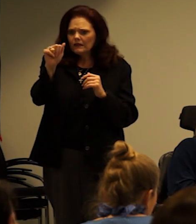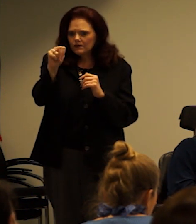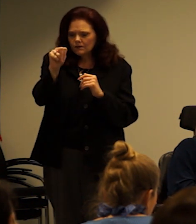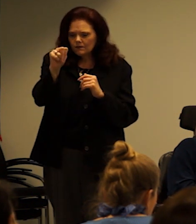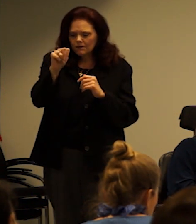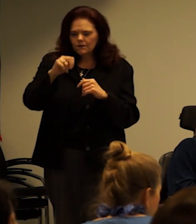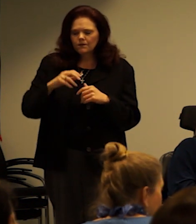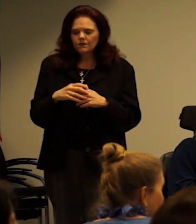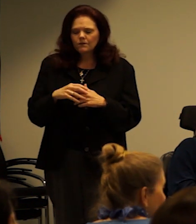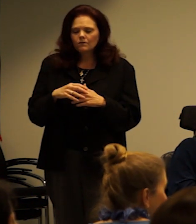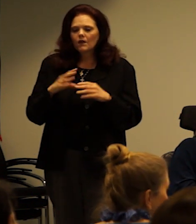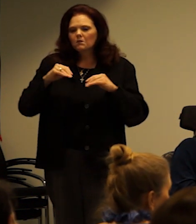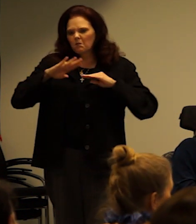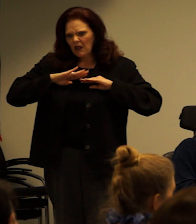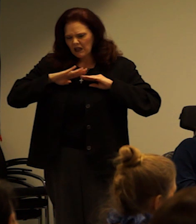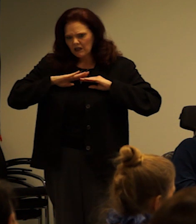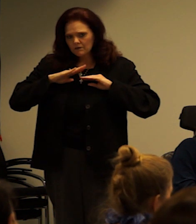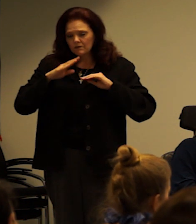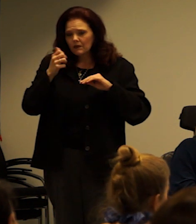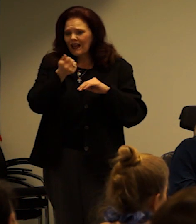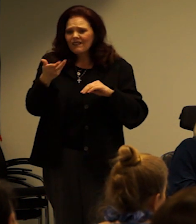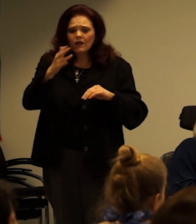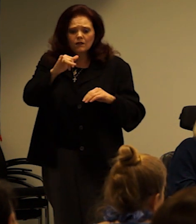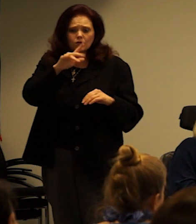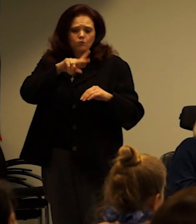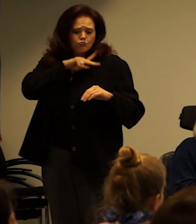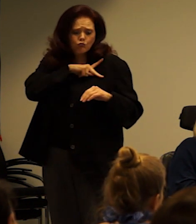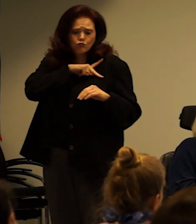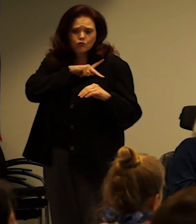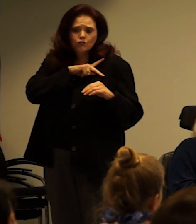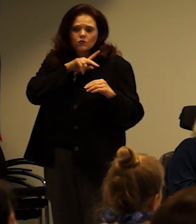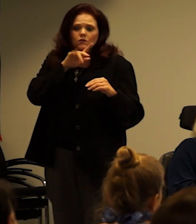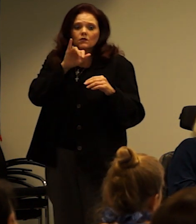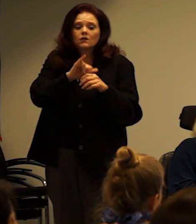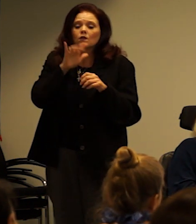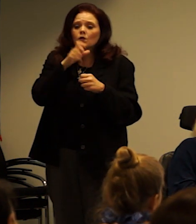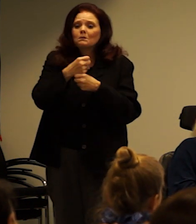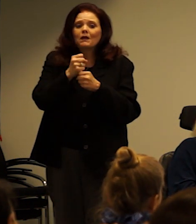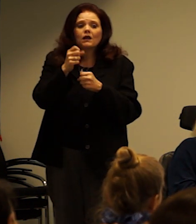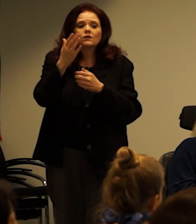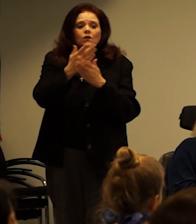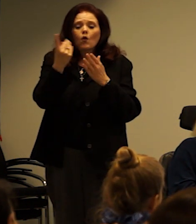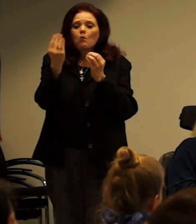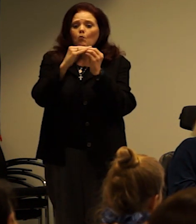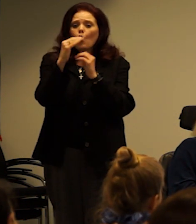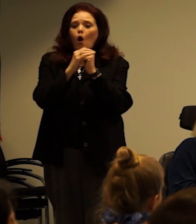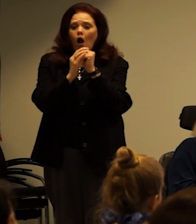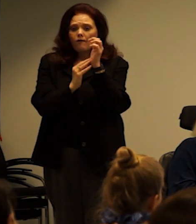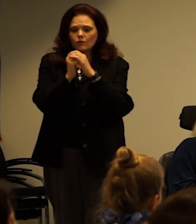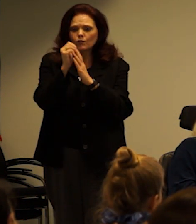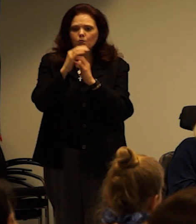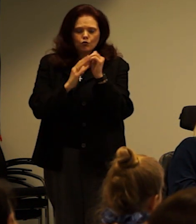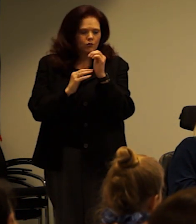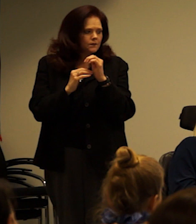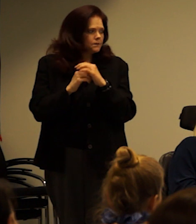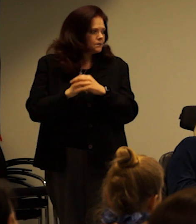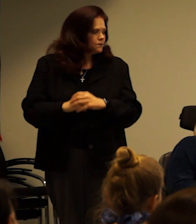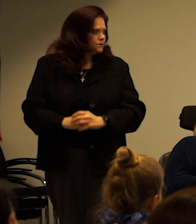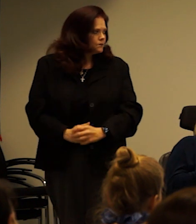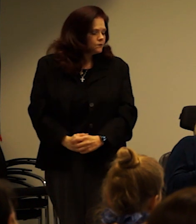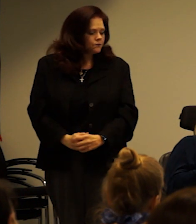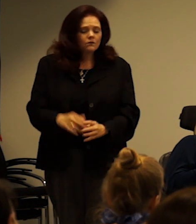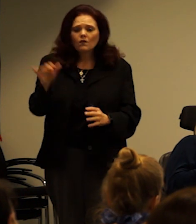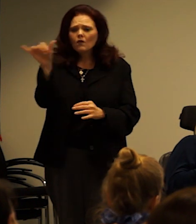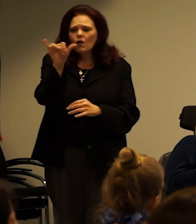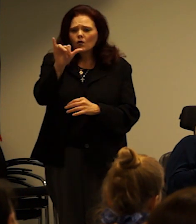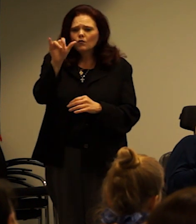you, and then blankets. Anything personal that's going to make someone more comfortable, okay? Okay. And you